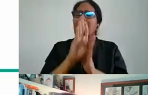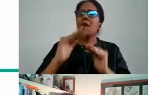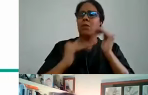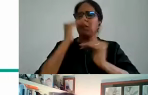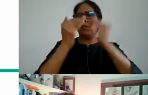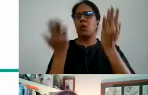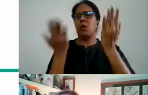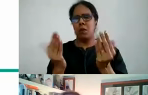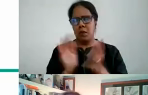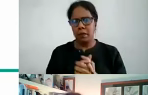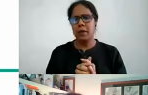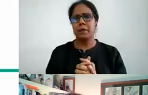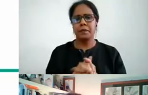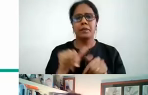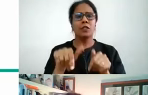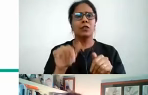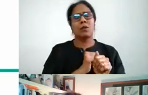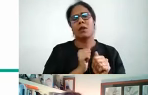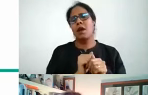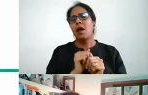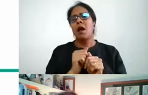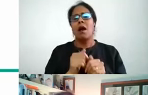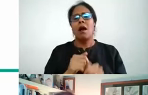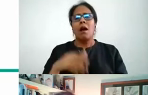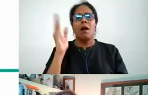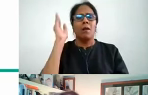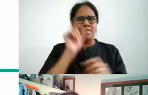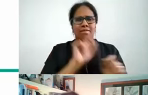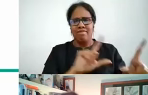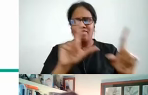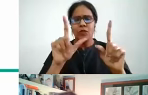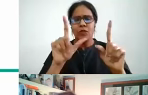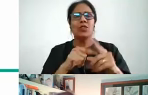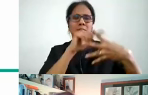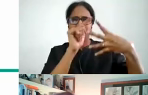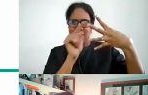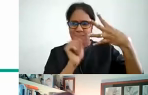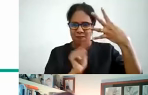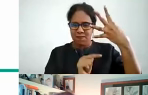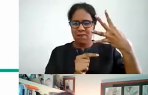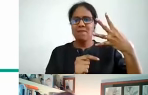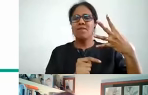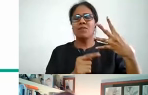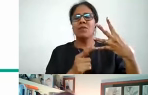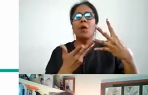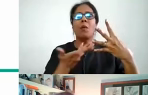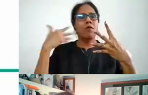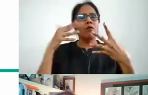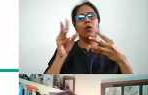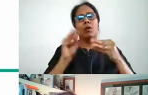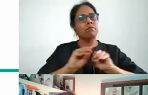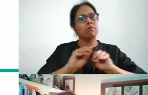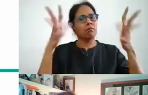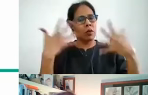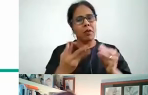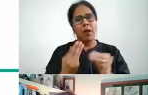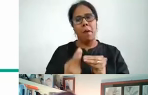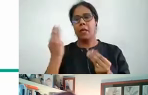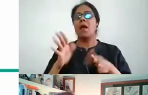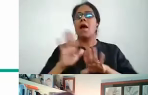So that was the first part of my talk. We talked about the four standards that have been published and completed very recently,